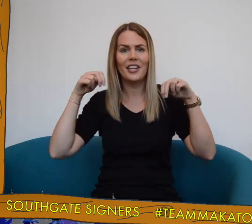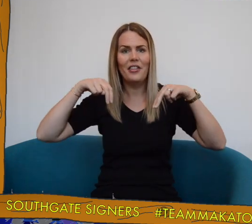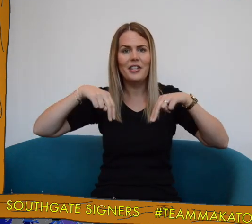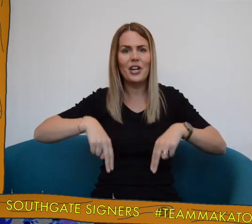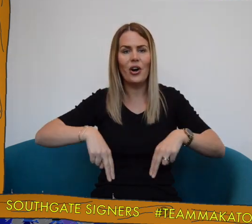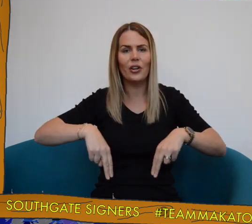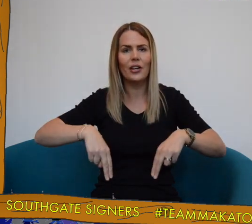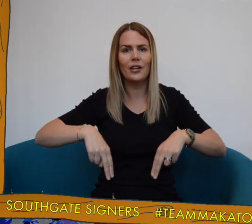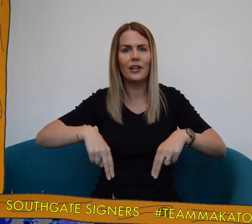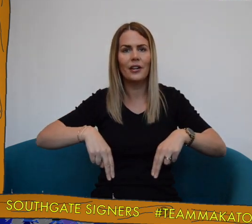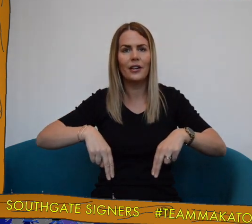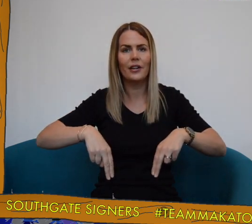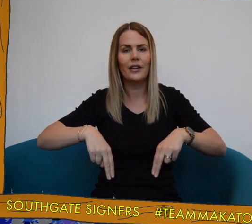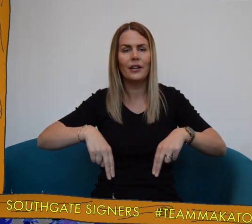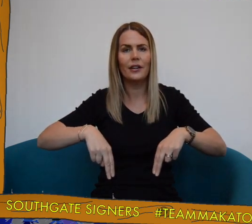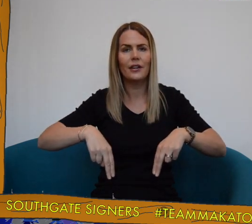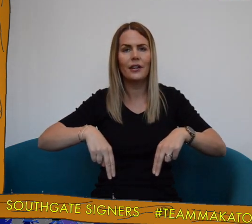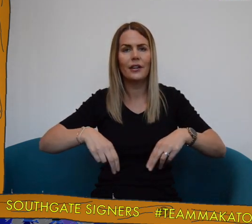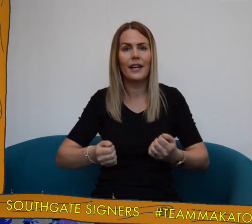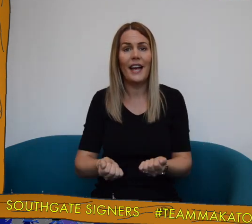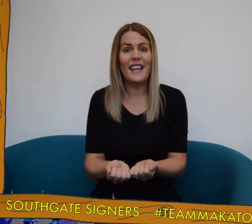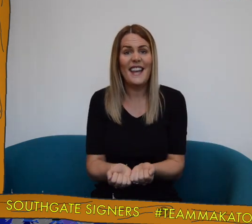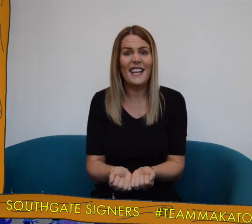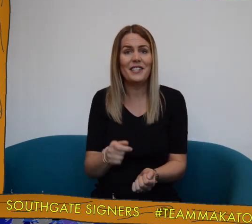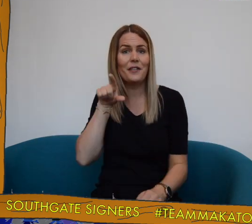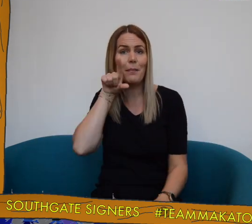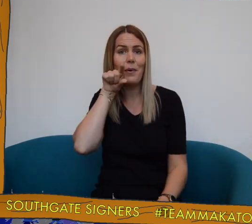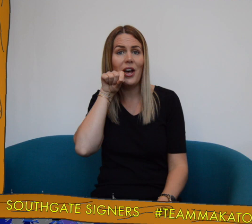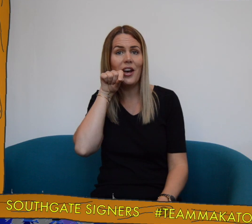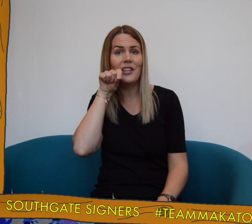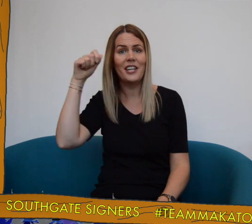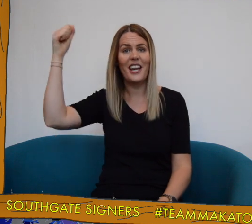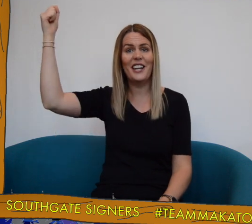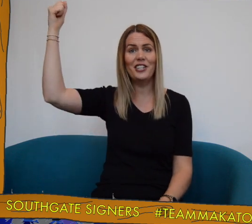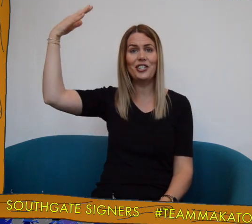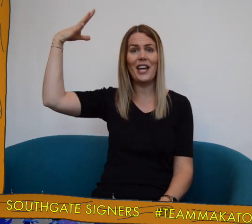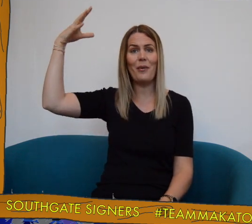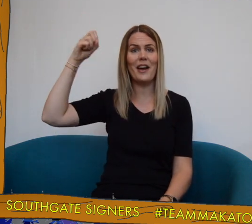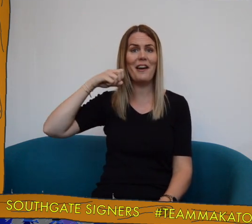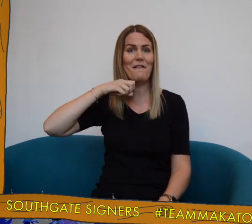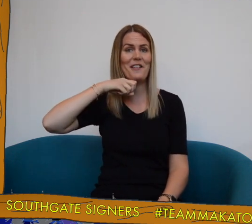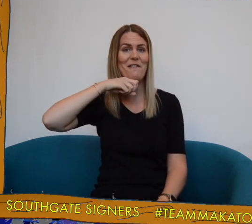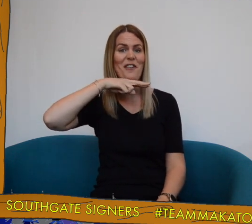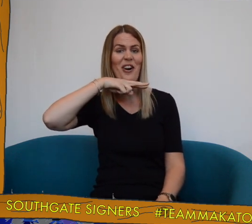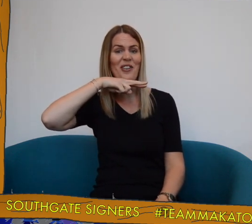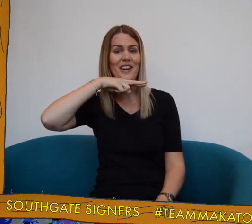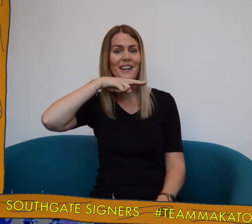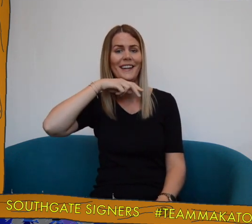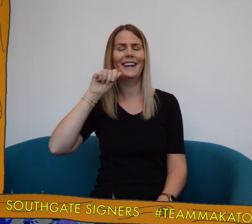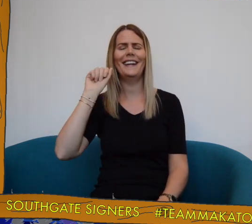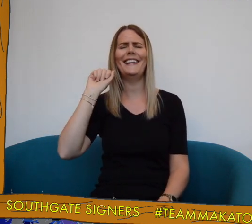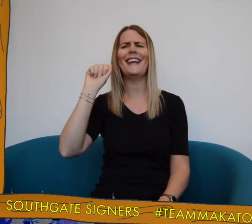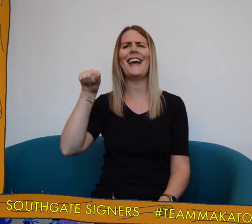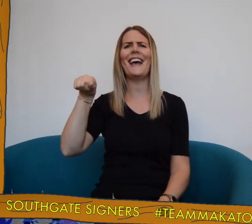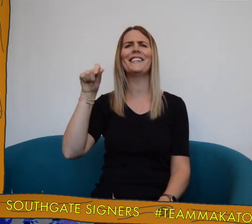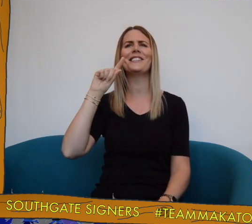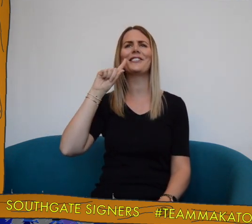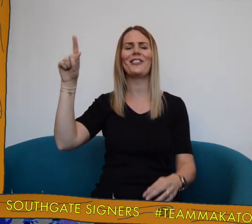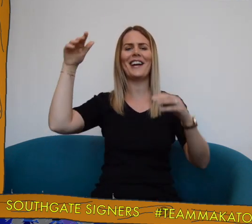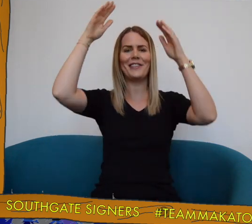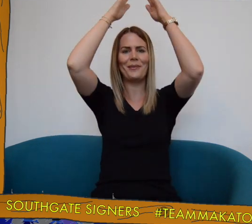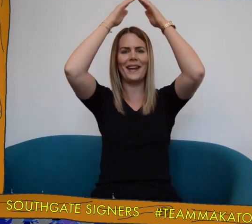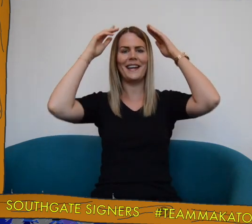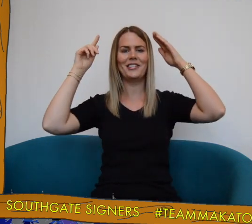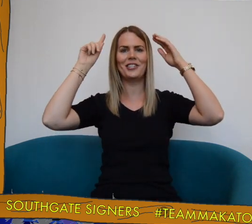cat and the dog. A nest for the bird. And a shower for the frog. Yes!